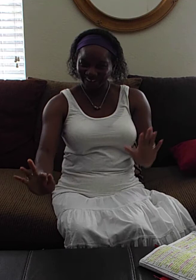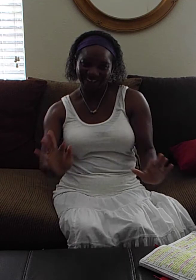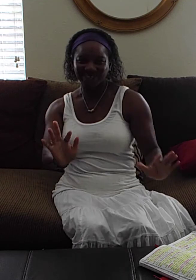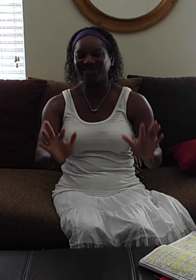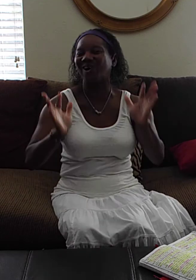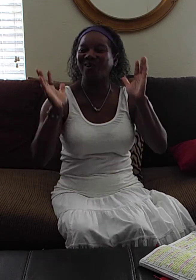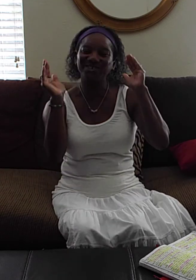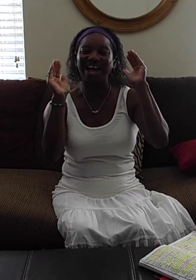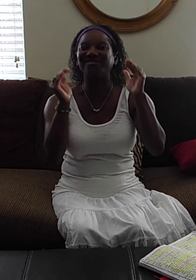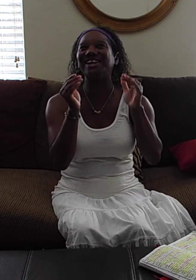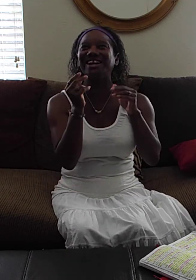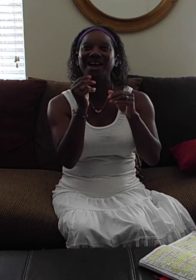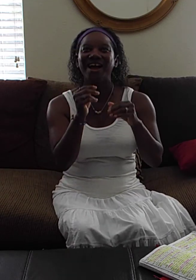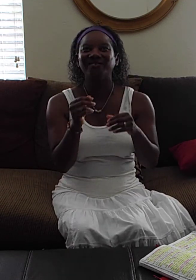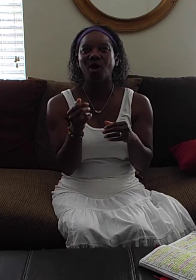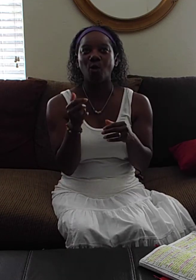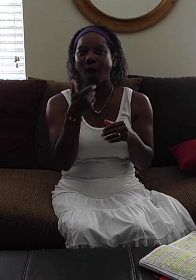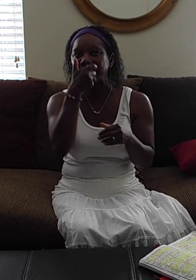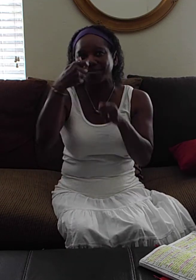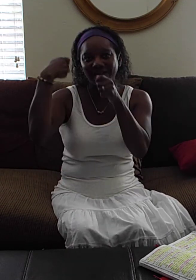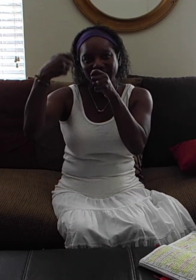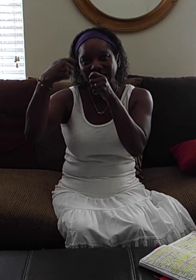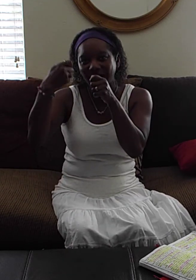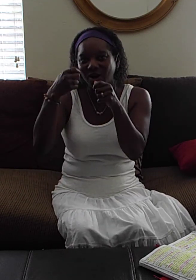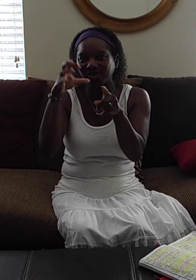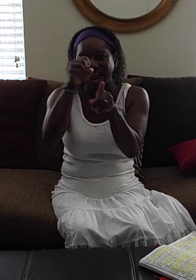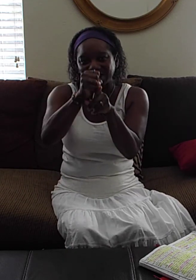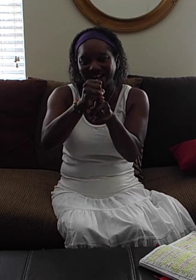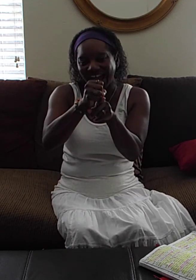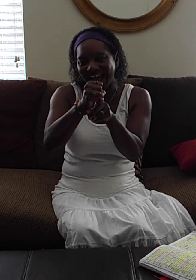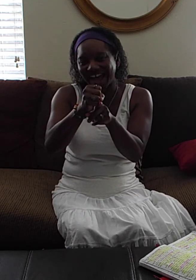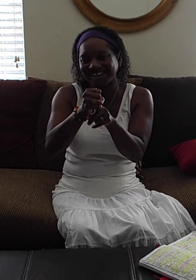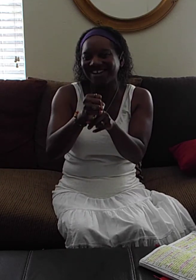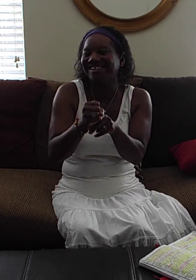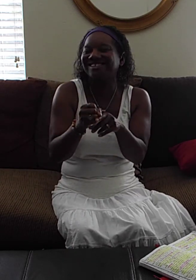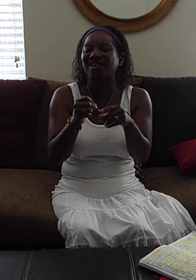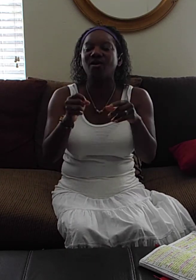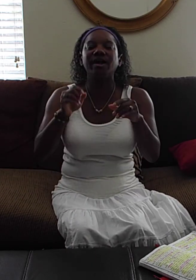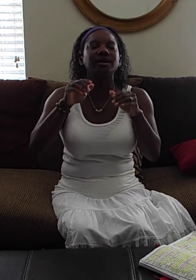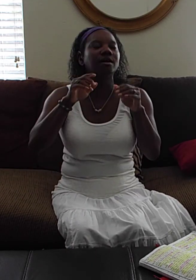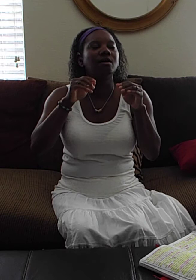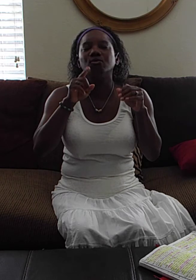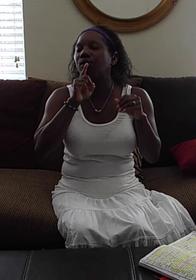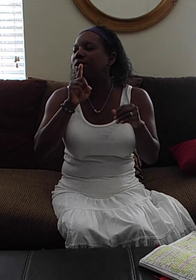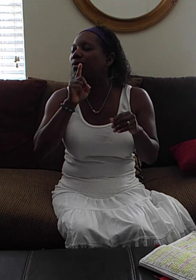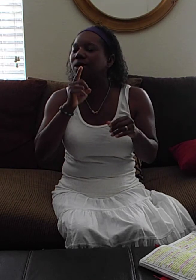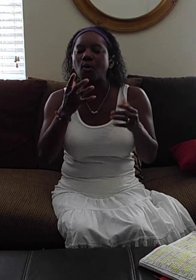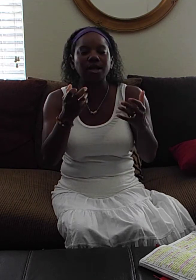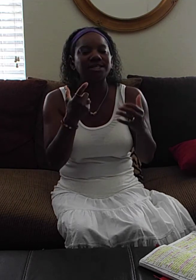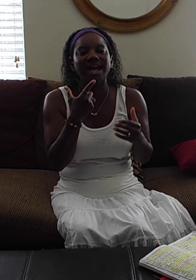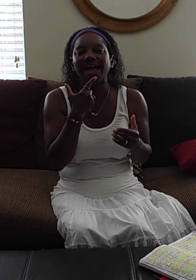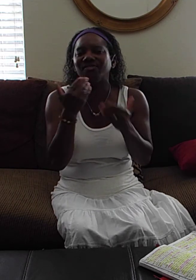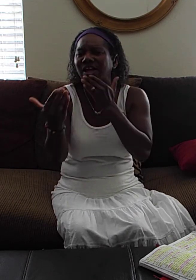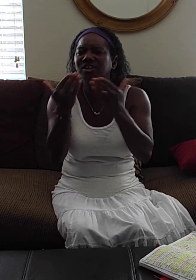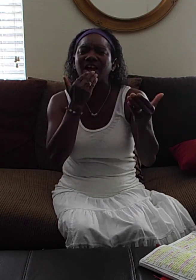woohoo! So, hope you guys be watching my video, catching that. So I really, really want to say thank you for